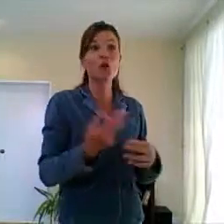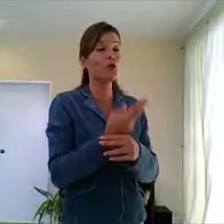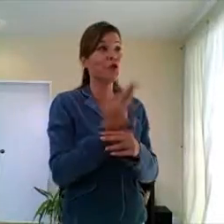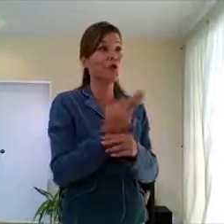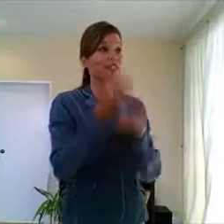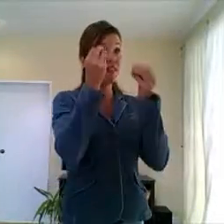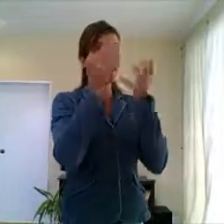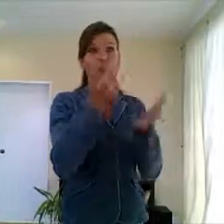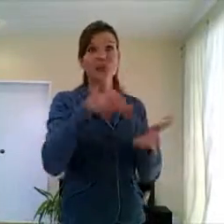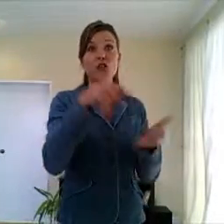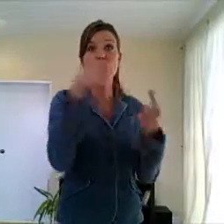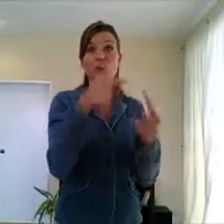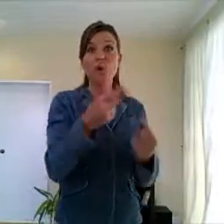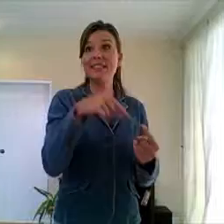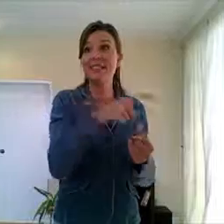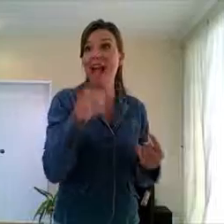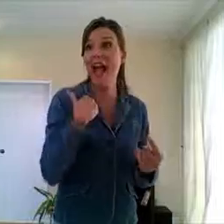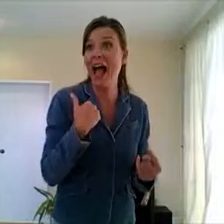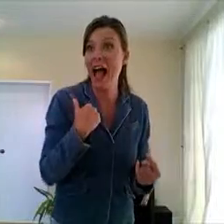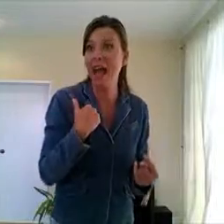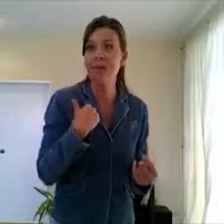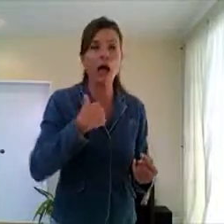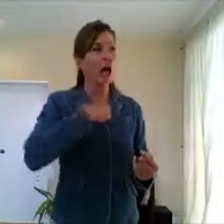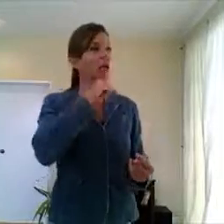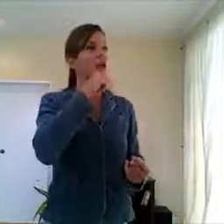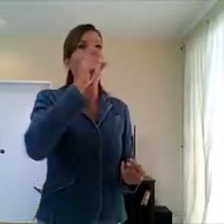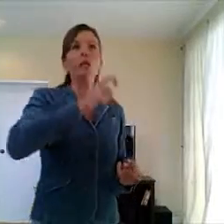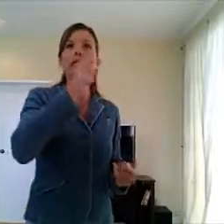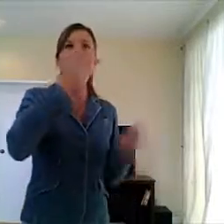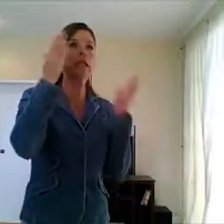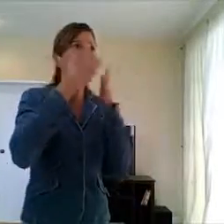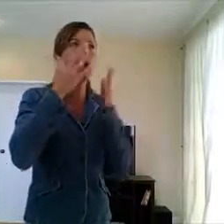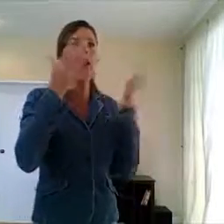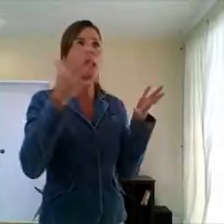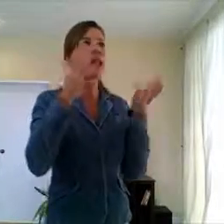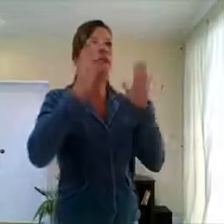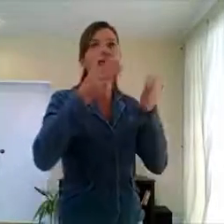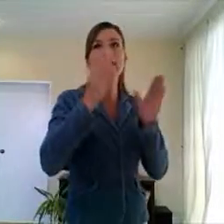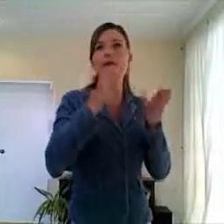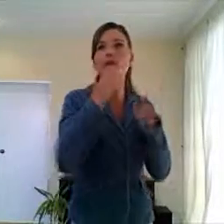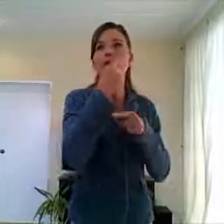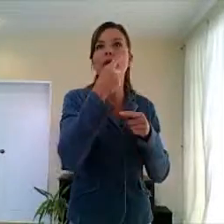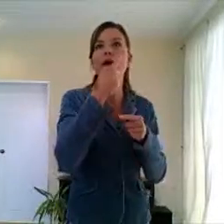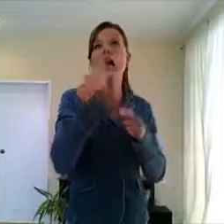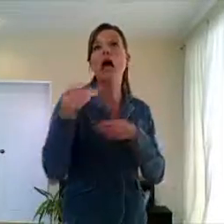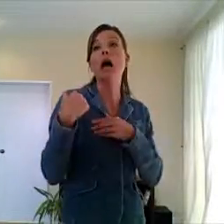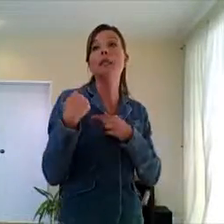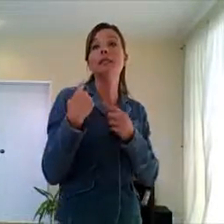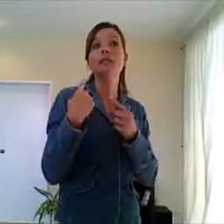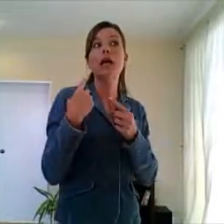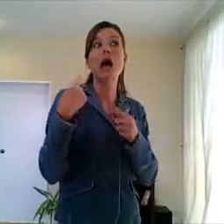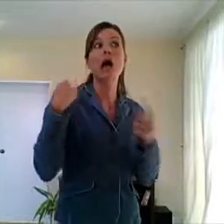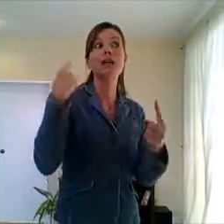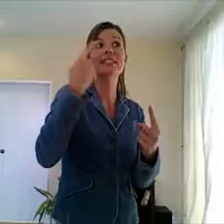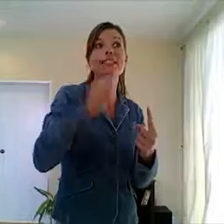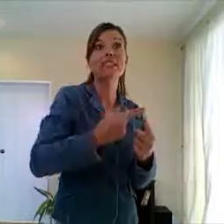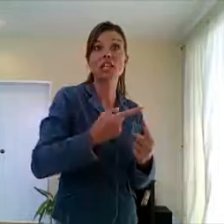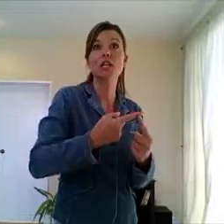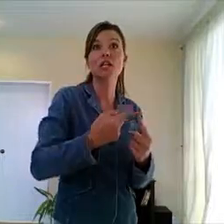have that suggest that I don't really need to pay a lot of attention to this until the day before the test. I will study this stuff the day before the test,